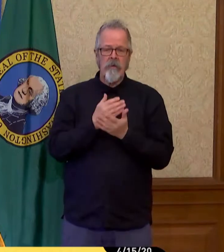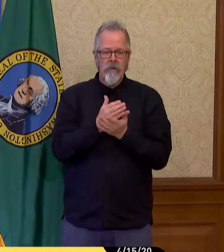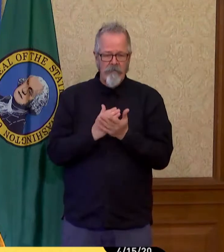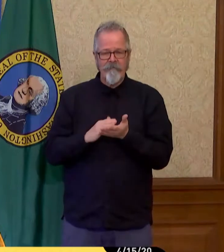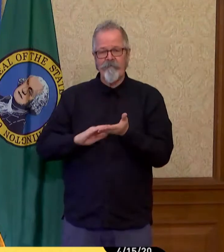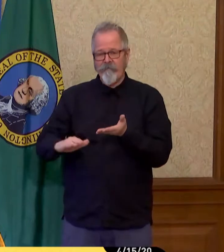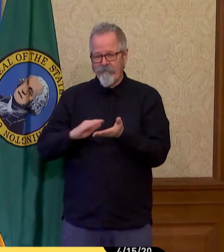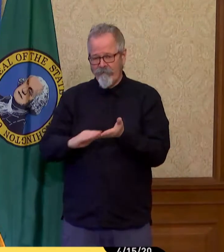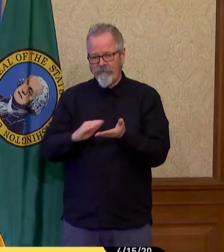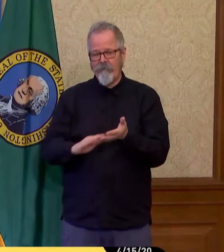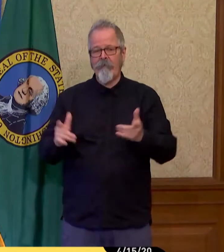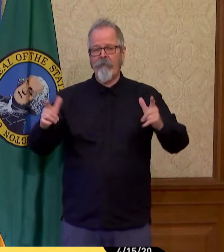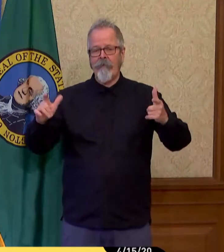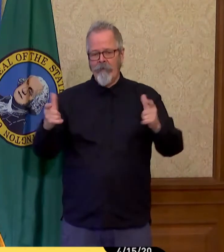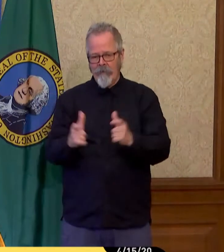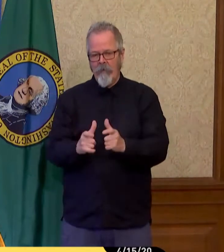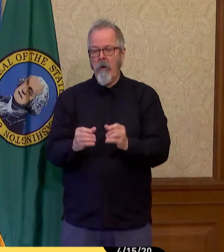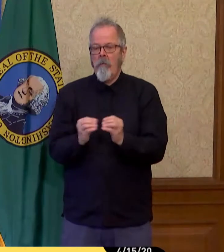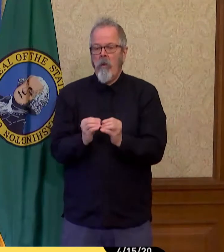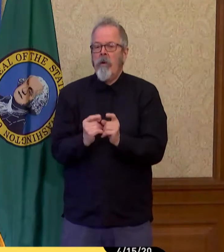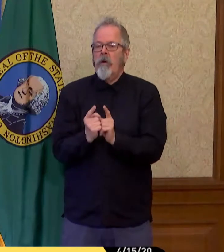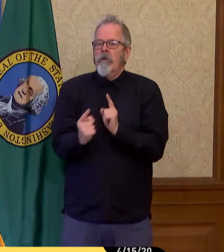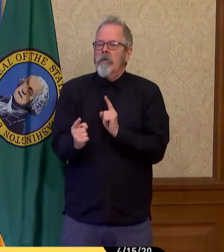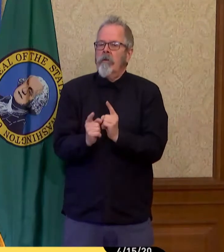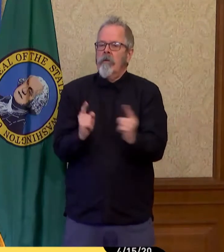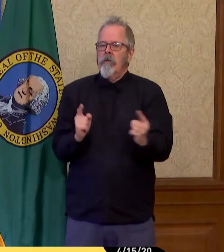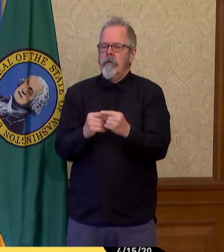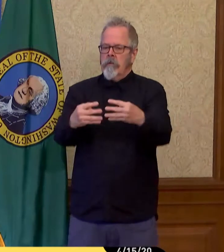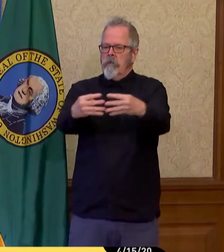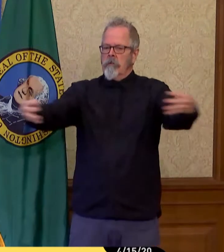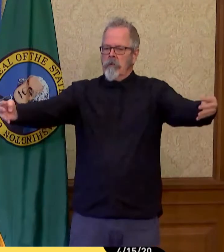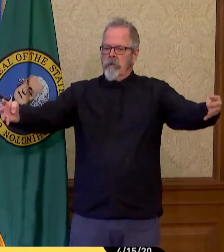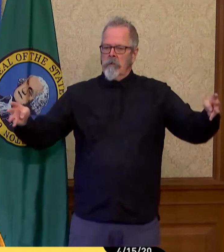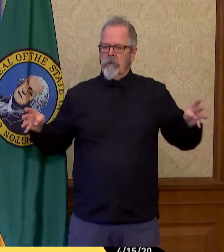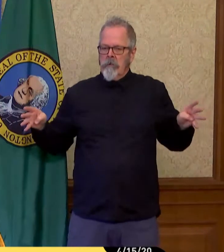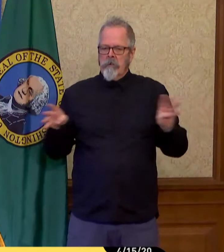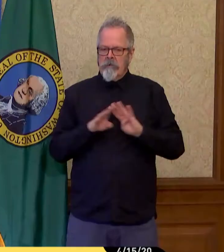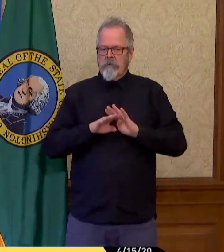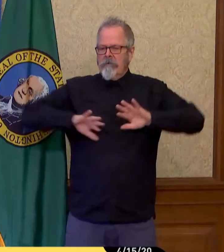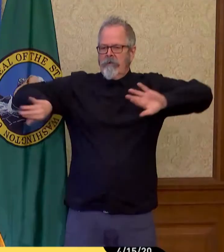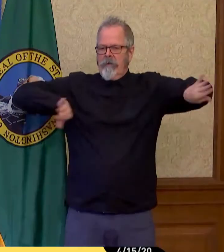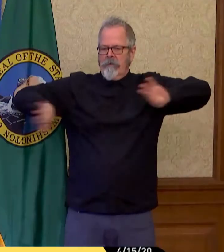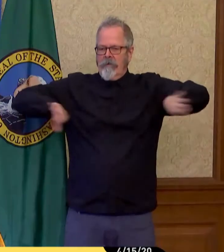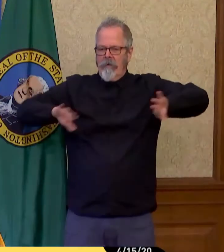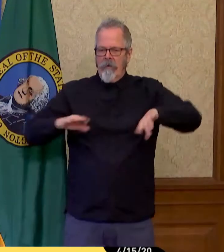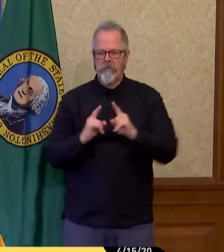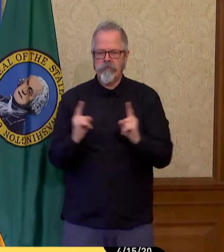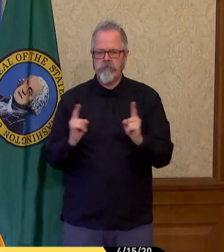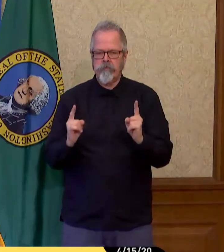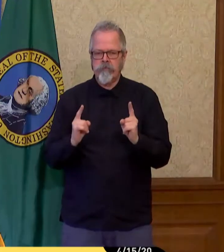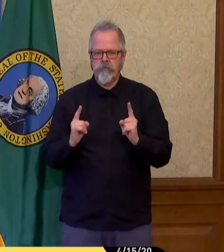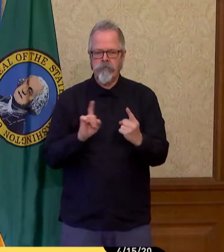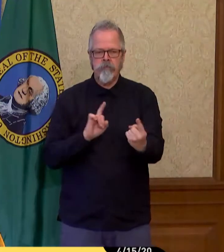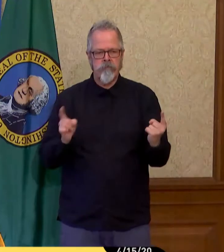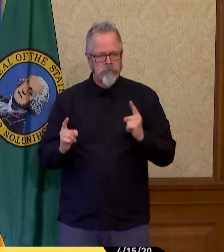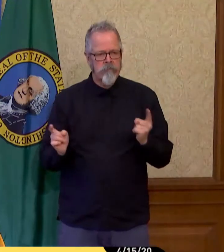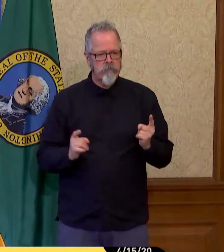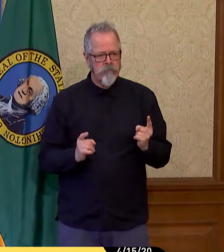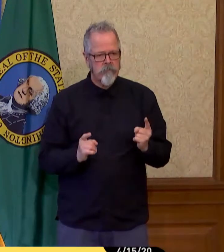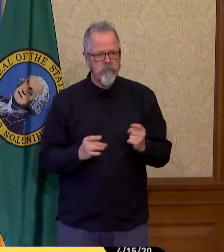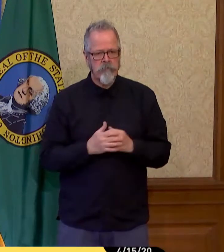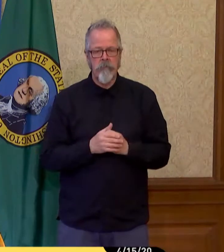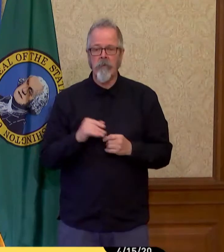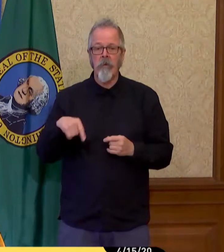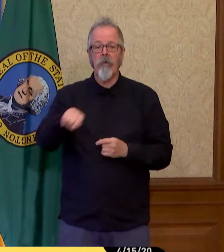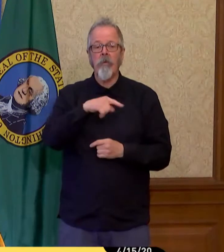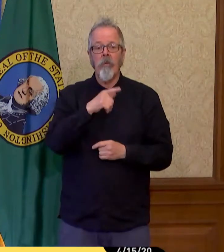plan. The vast majority, or essentially all of these, are people who would have been released in the next 6 to 8 months anyway, most of them within the